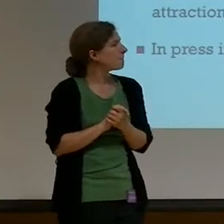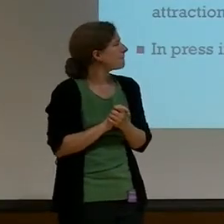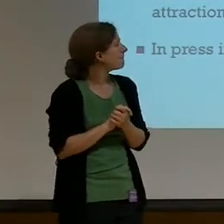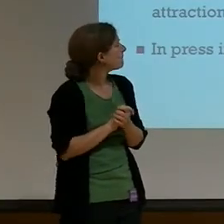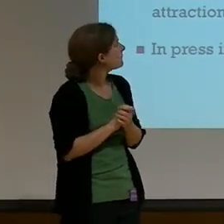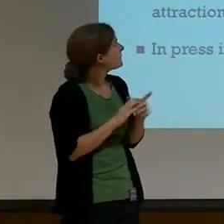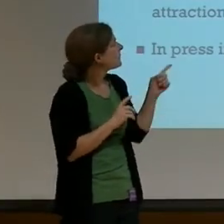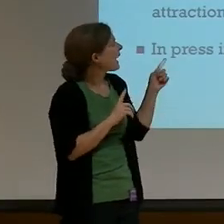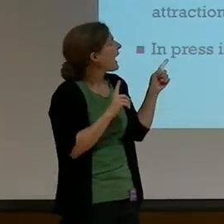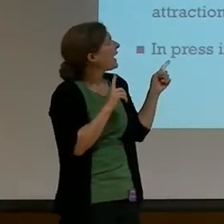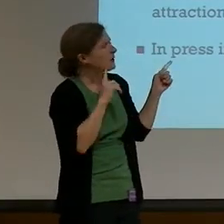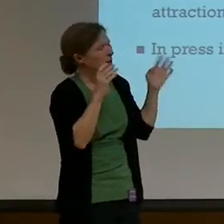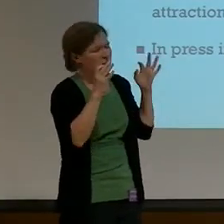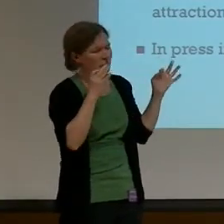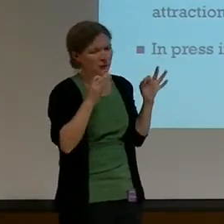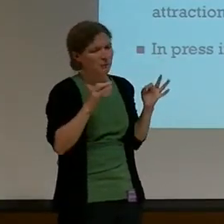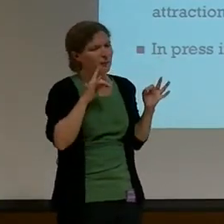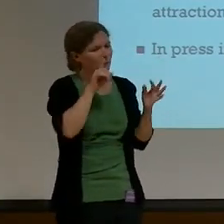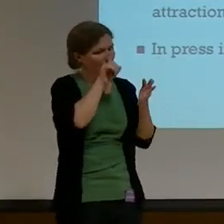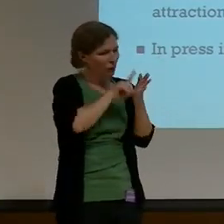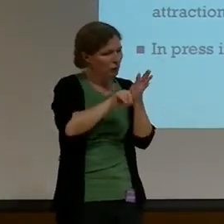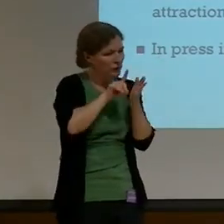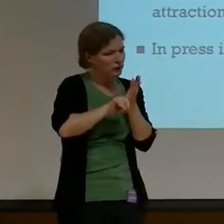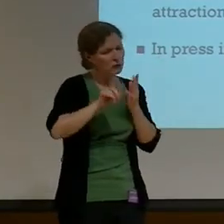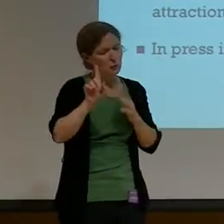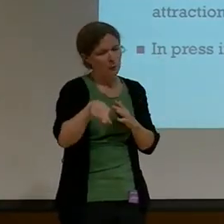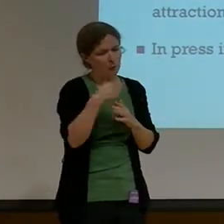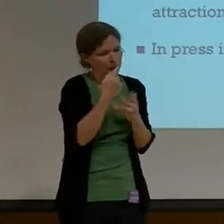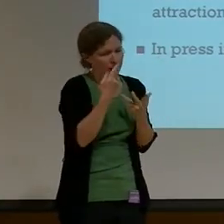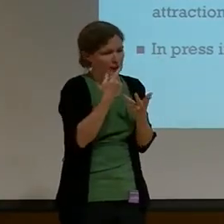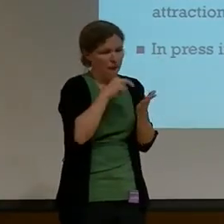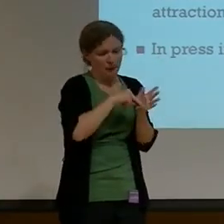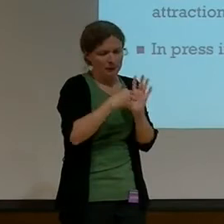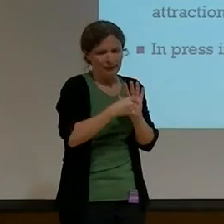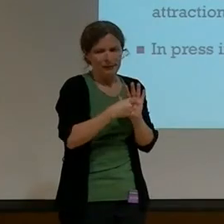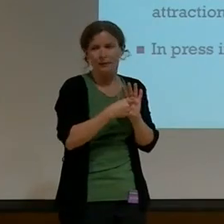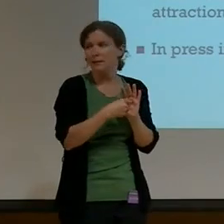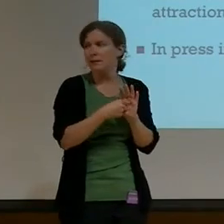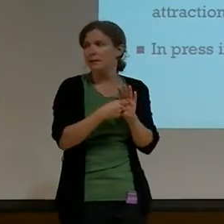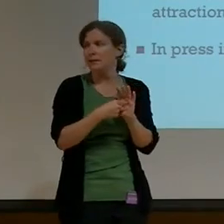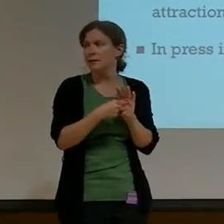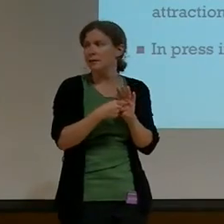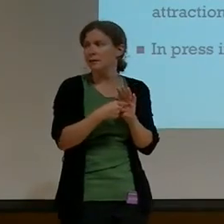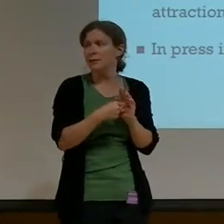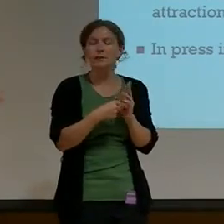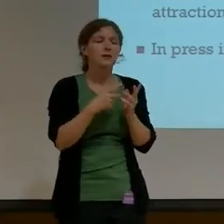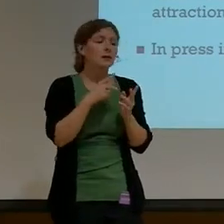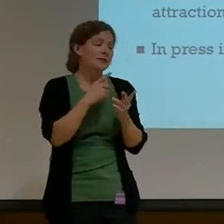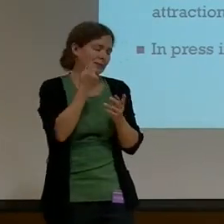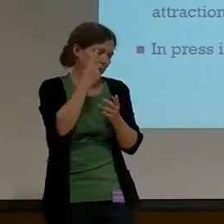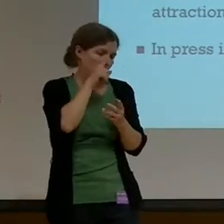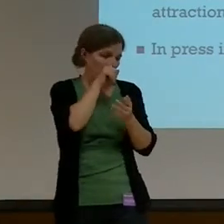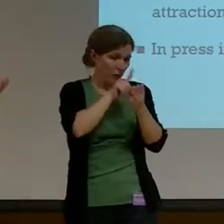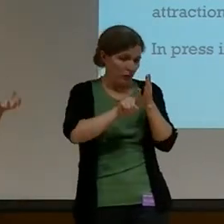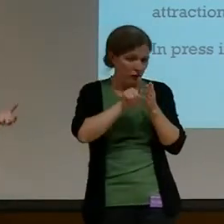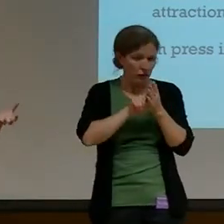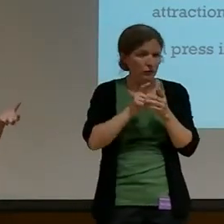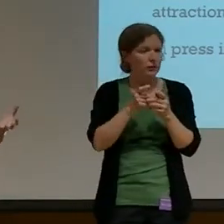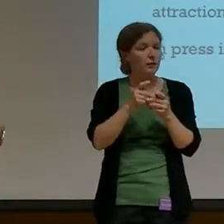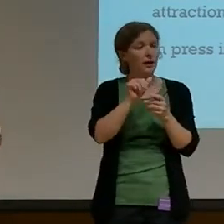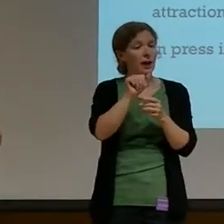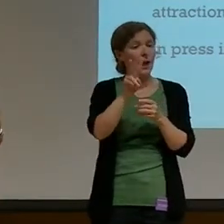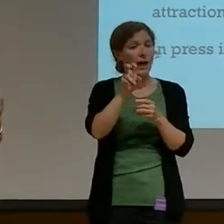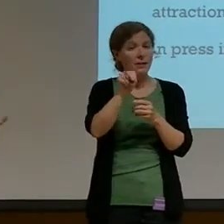know if I want to get into this because it's actually for research purposes only, and I have some, you know, like for research purposes, what we do is we recruit people from